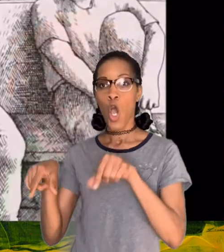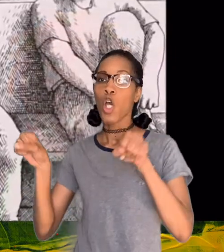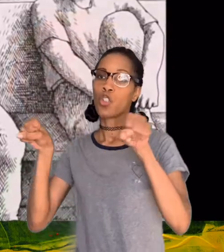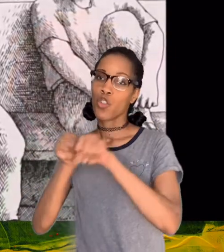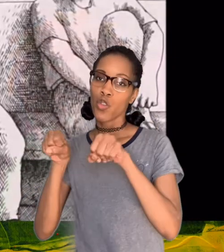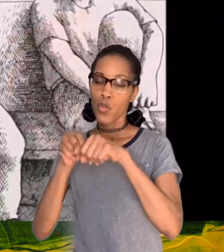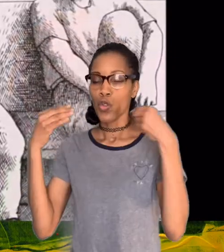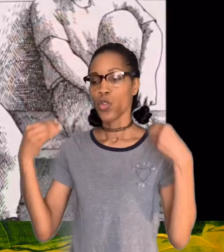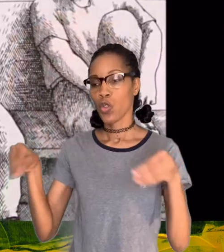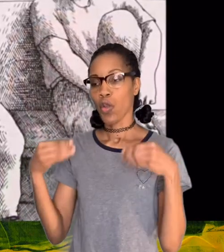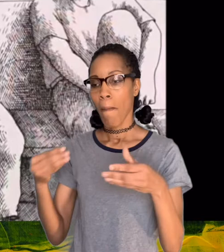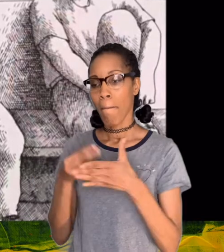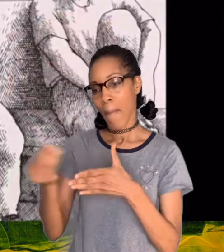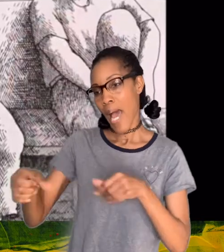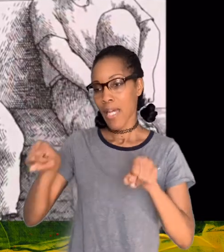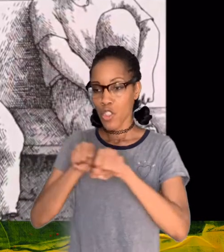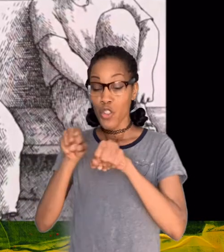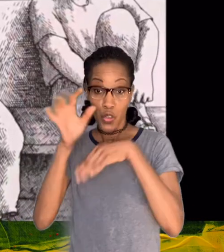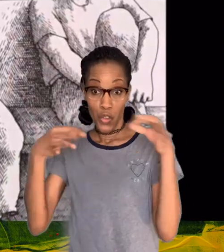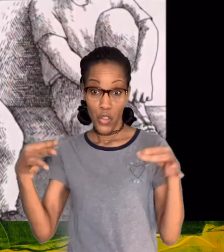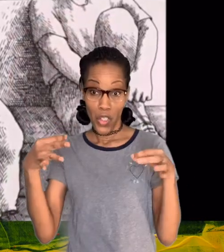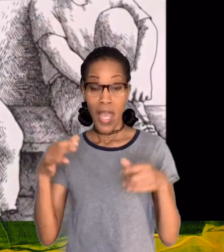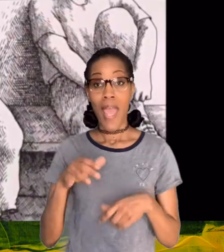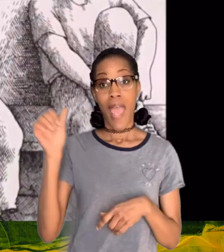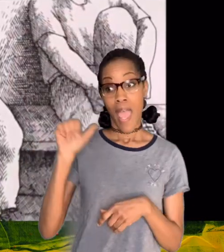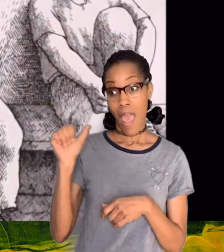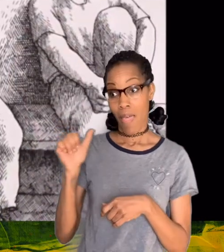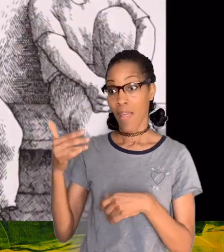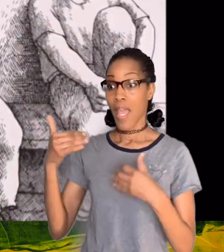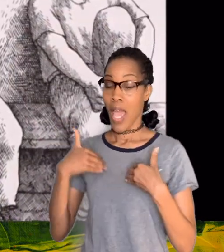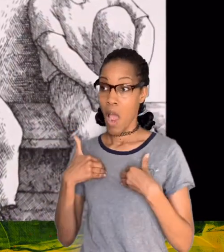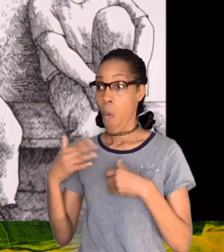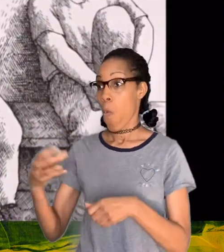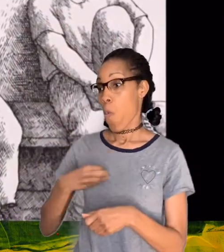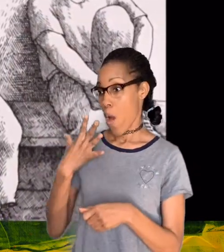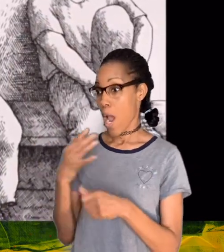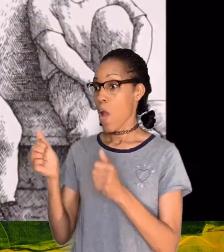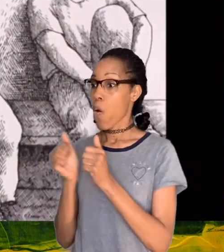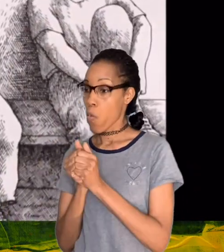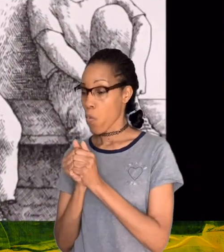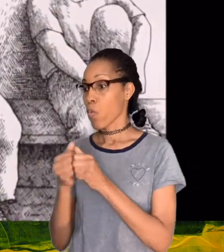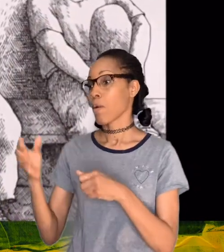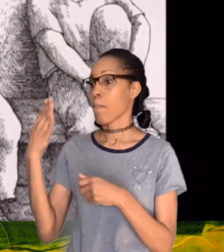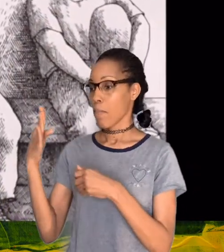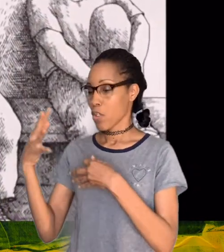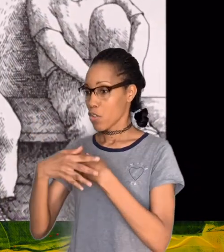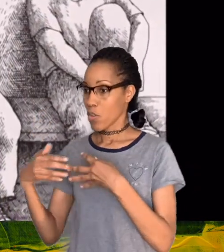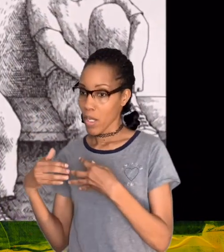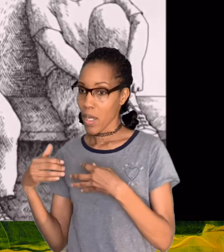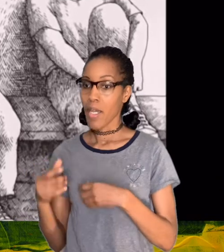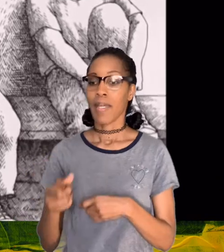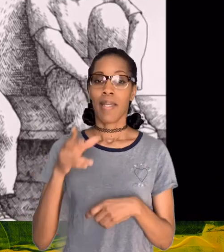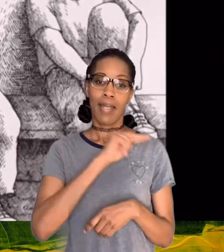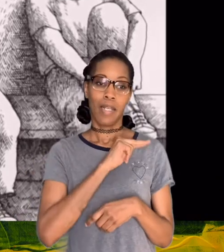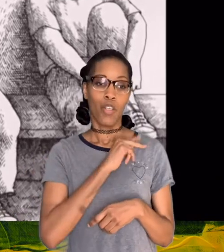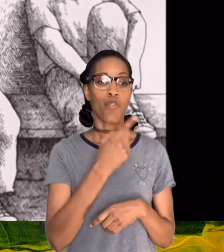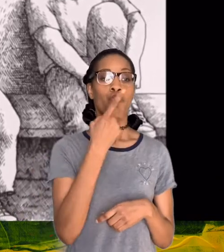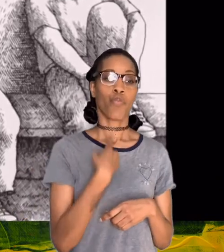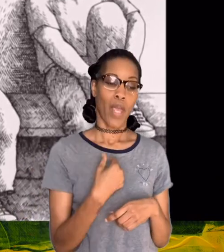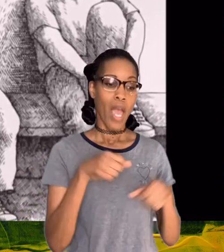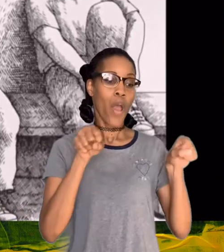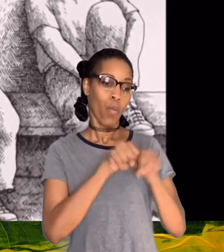terrible, horrible, no good, very bad day, I told everybody. No one